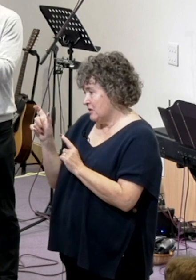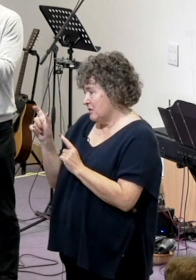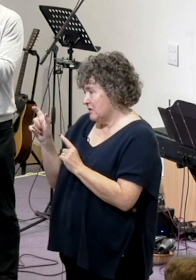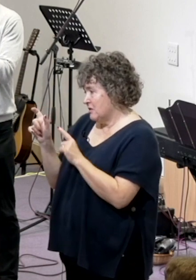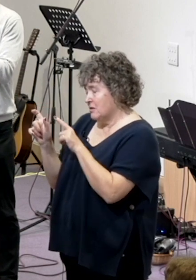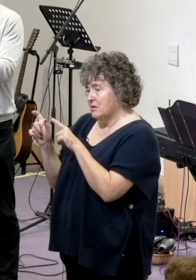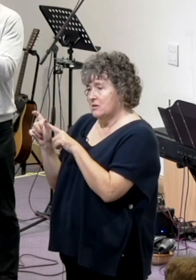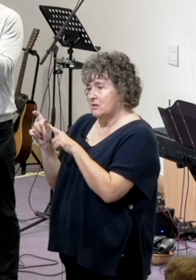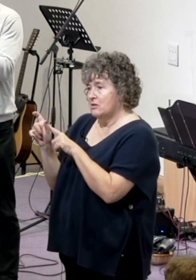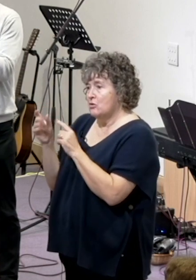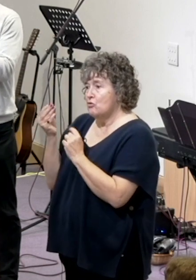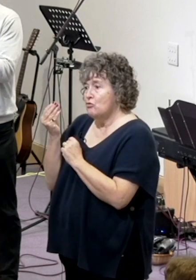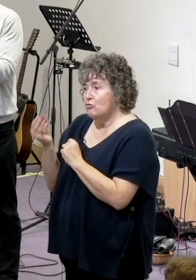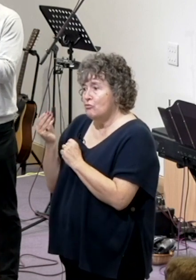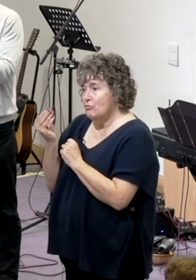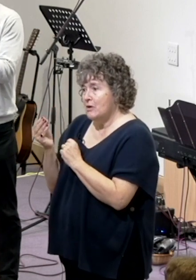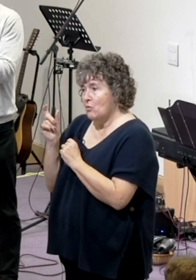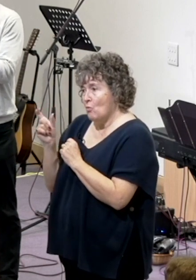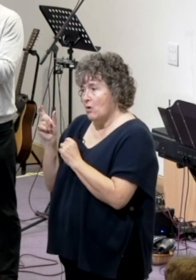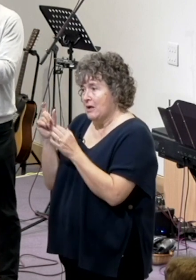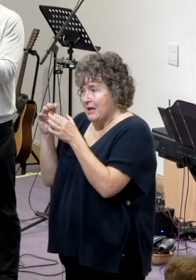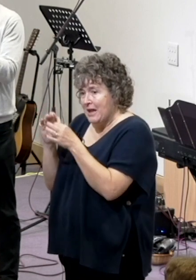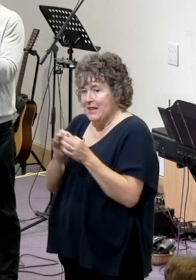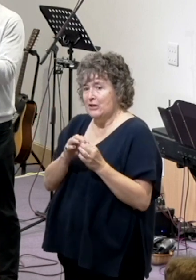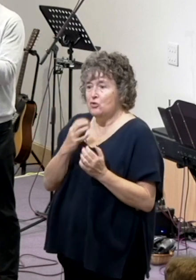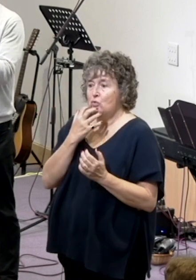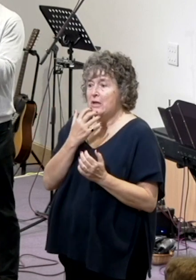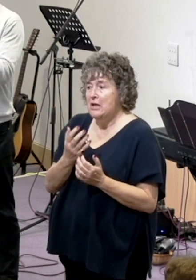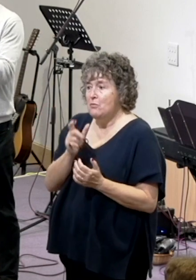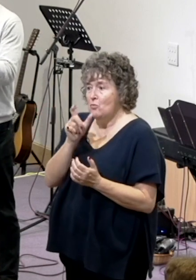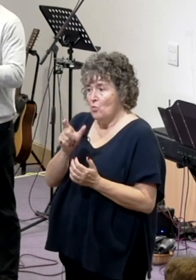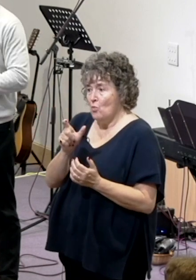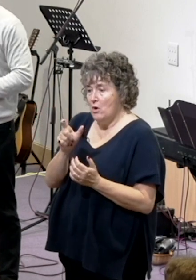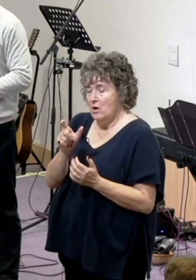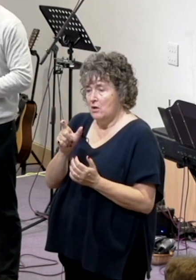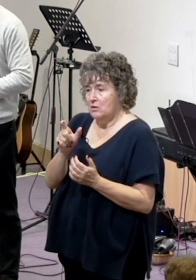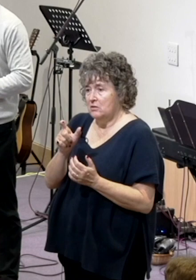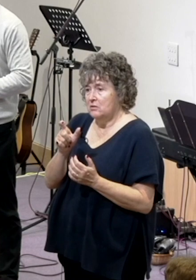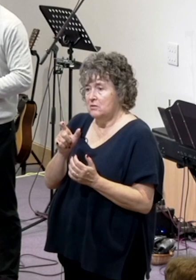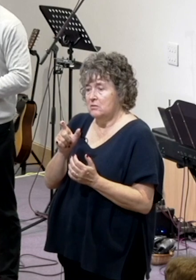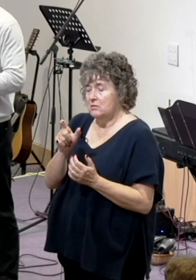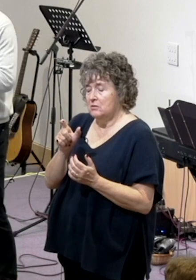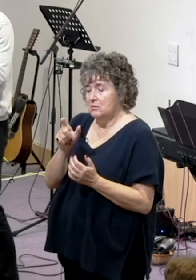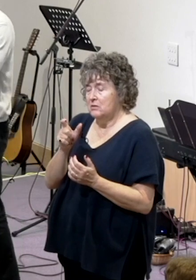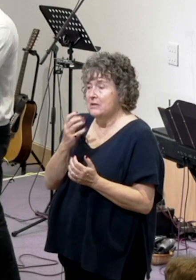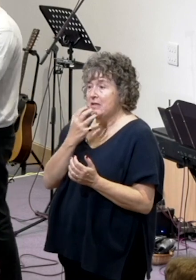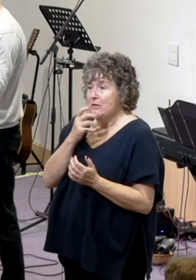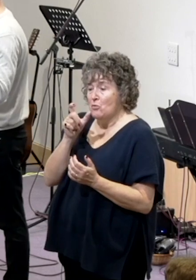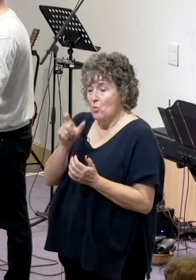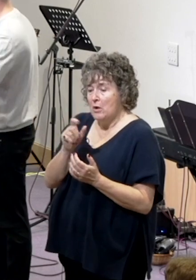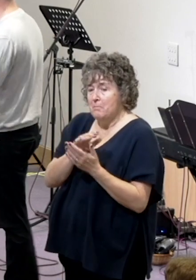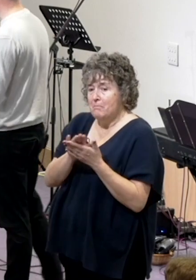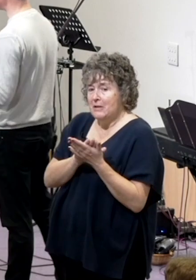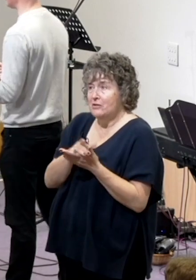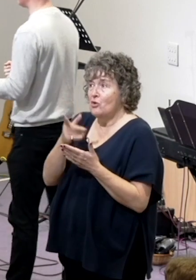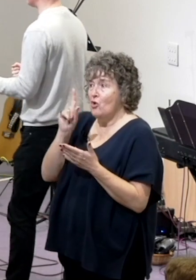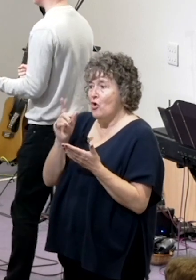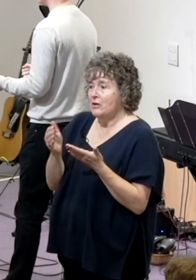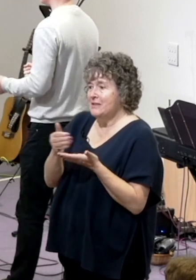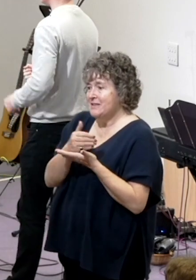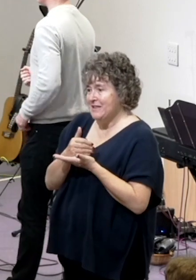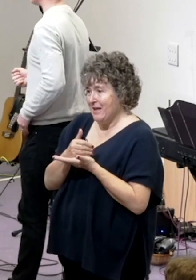Hebrew name, Yehoshua, which means God saves. But in the description